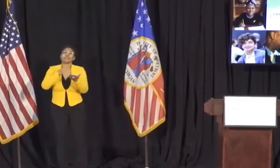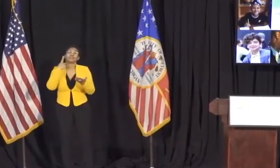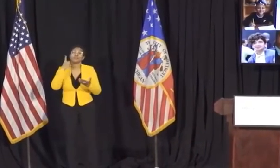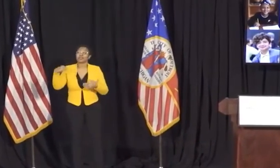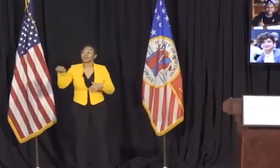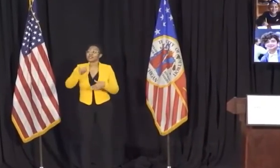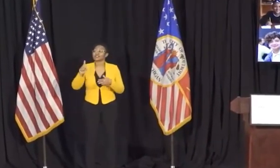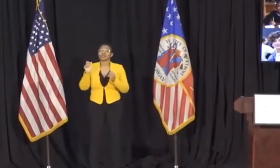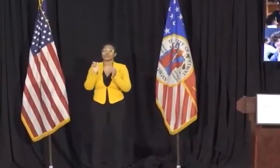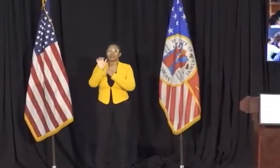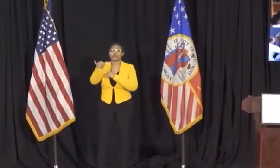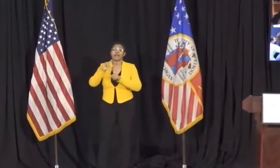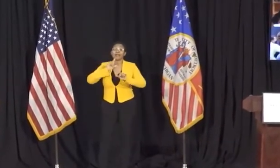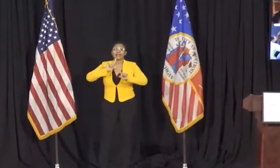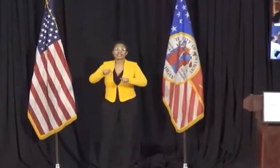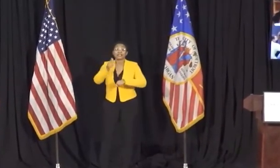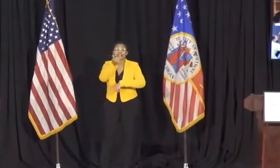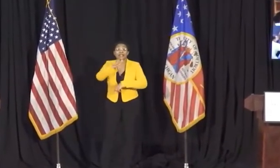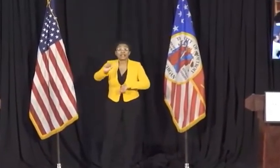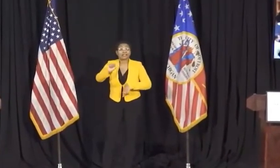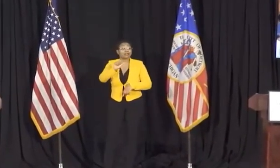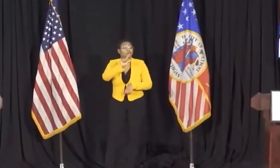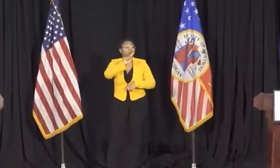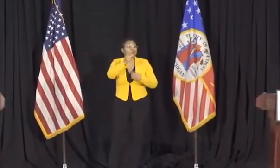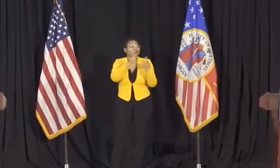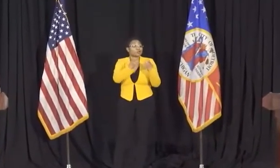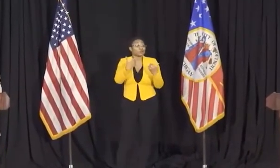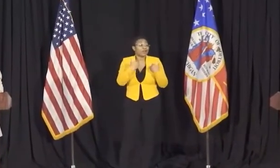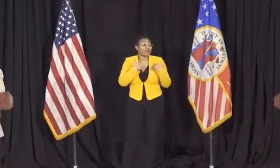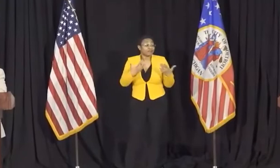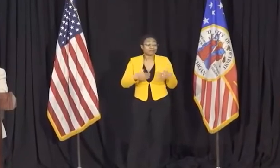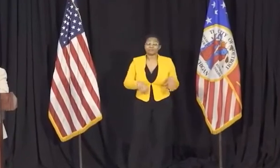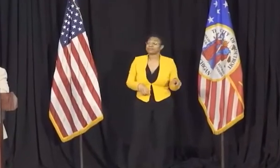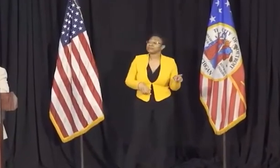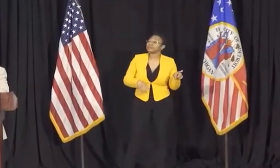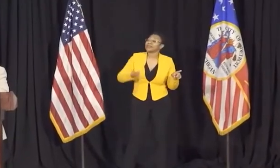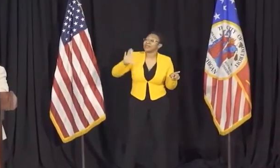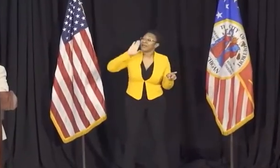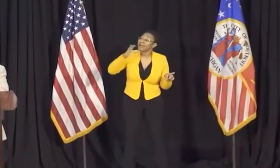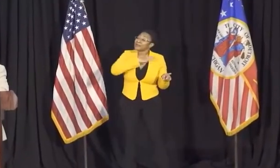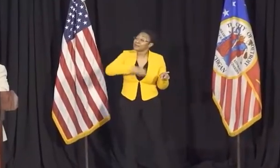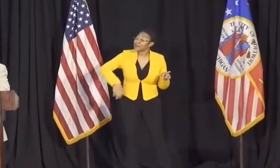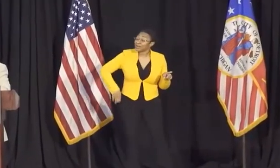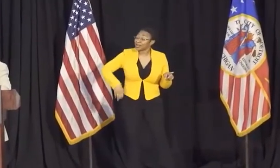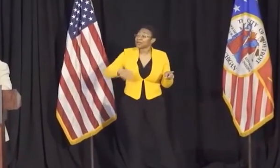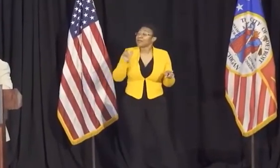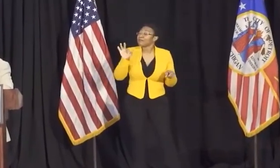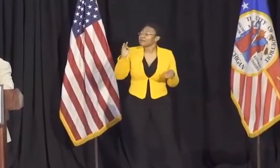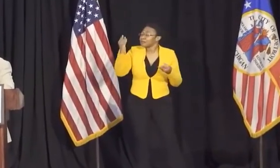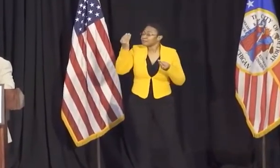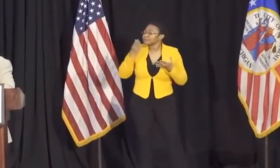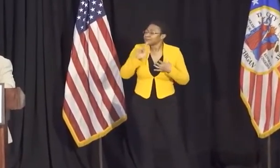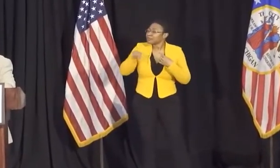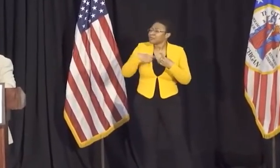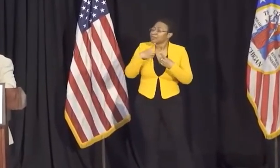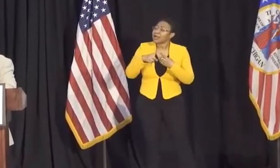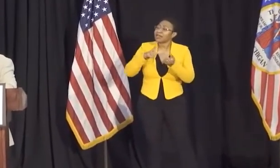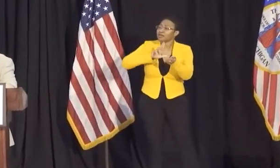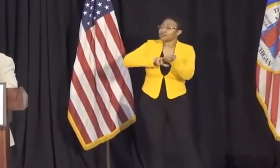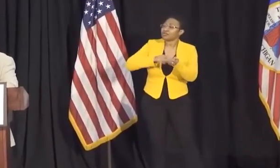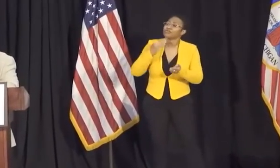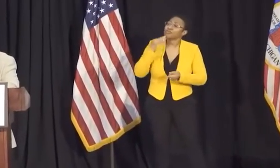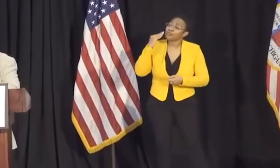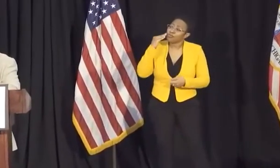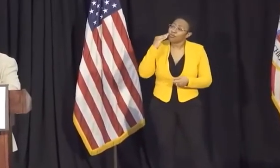with that, I'll answer any other questions you might have. Hi, Mr. Mayor. If you could just give us an update regarding the